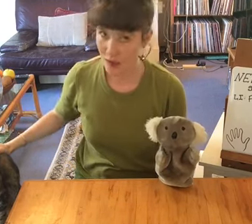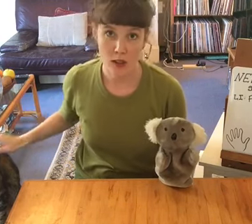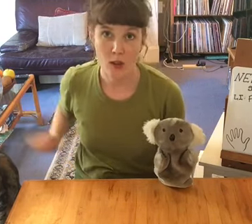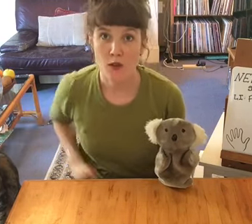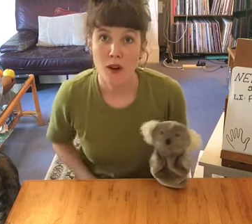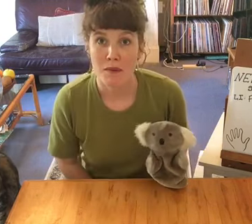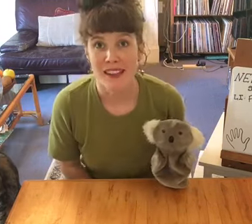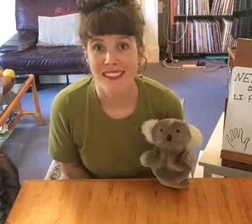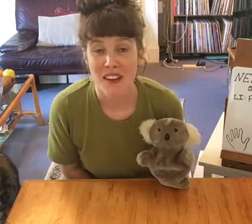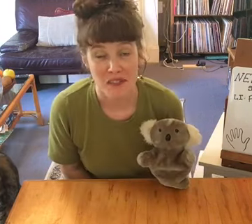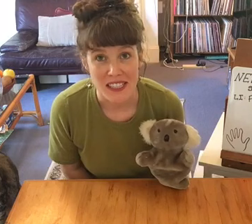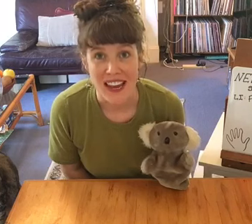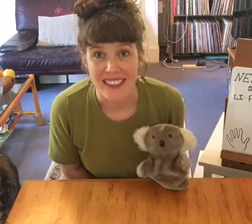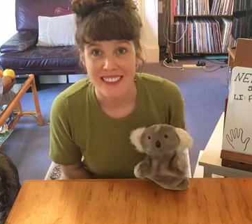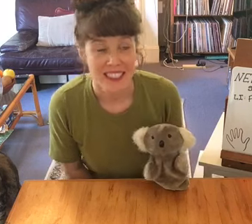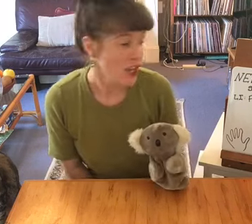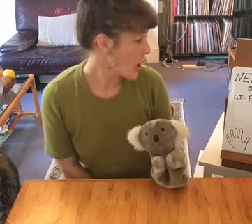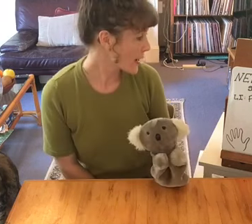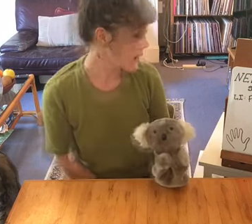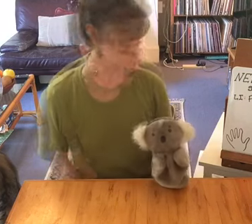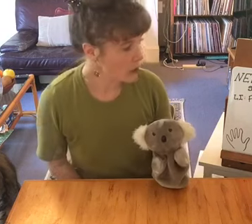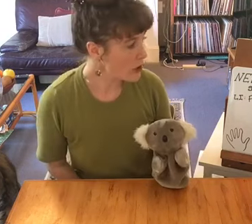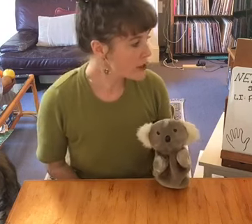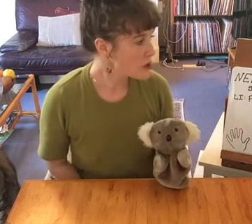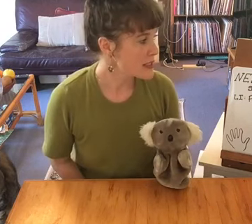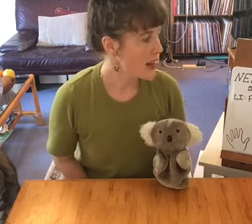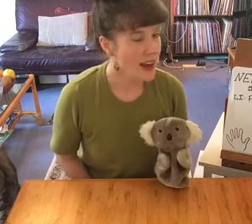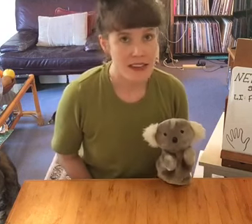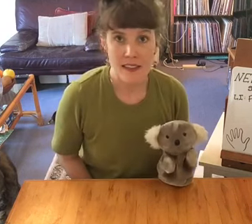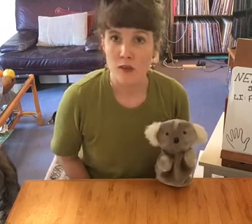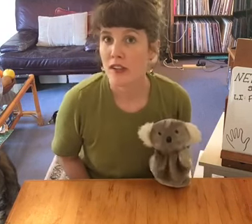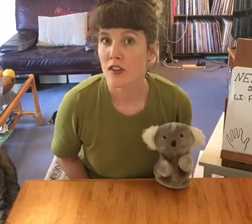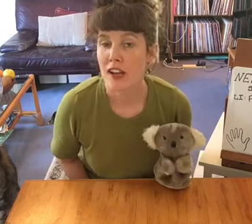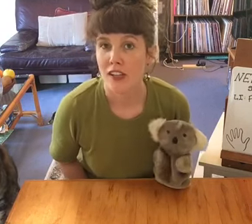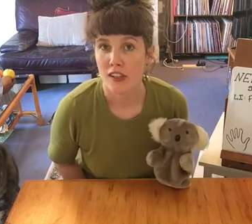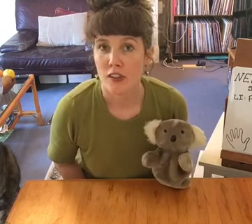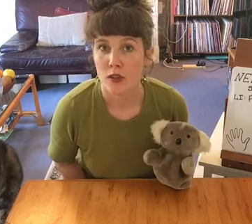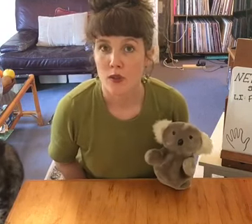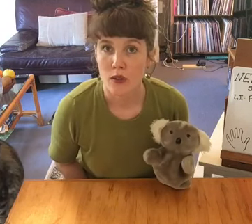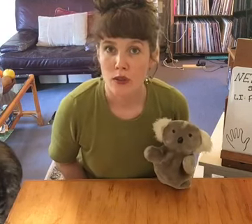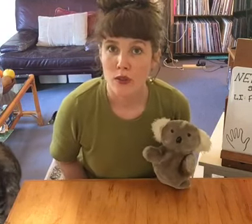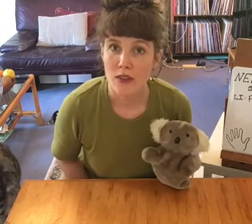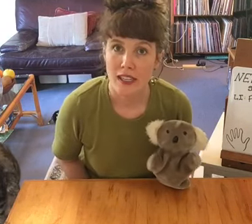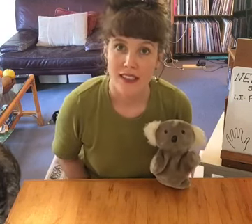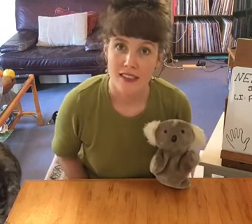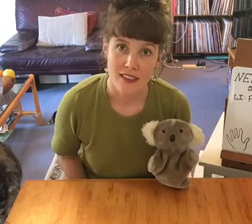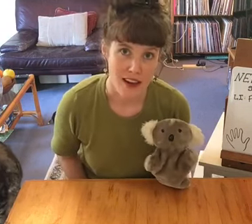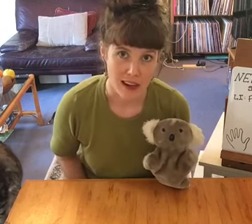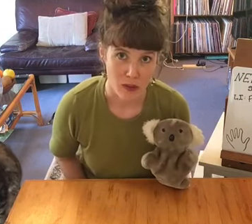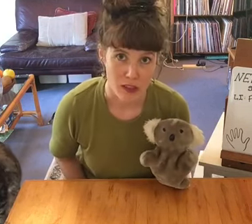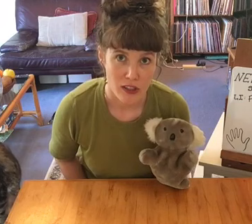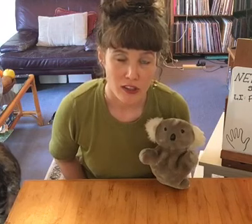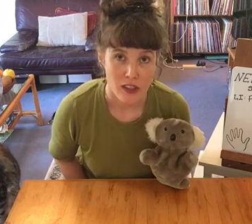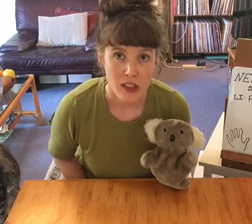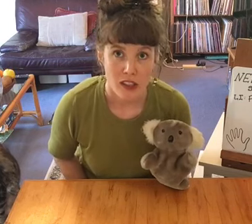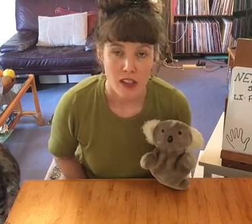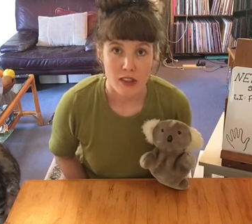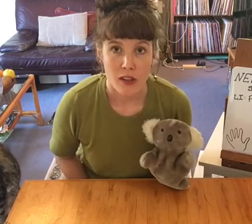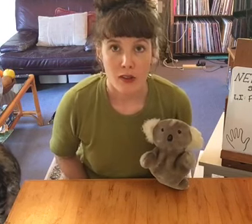who's grumpy every day. Okay, well we're going to do a tiny little introduction to New Zealand Sign Language. So